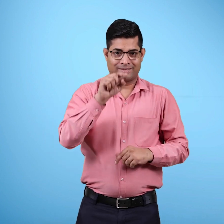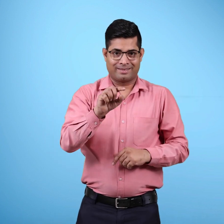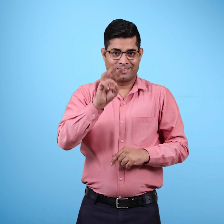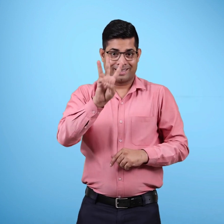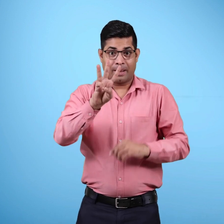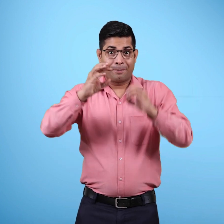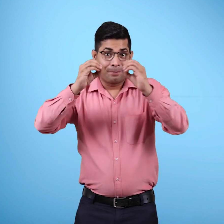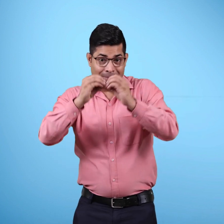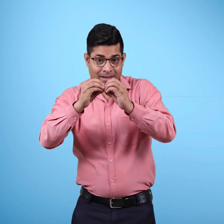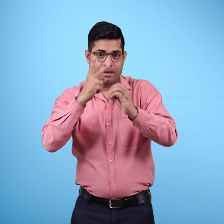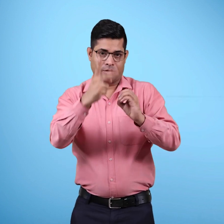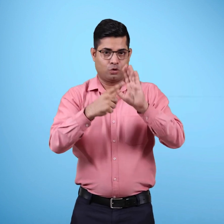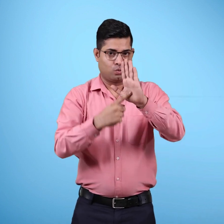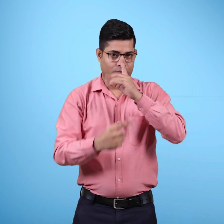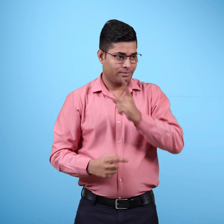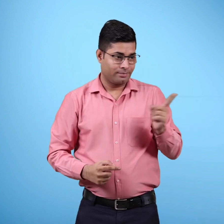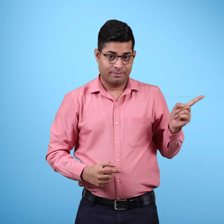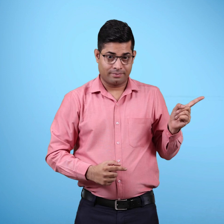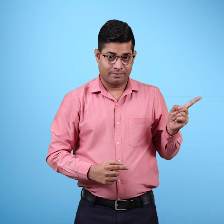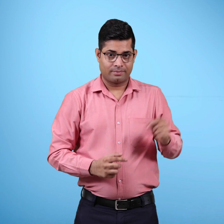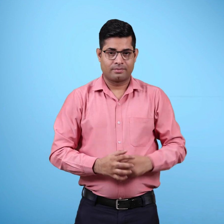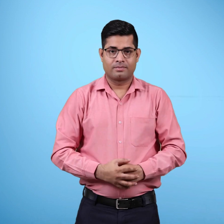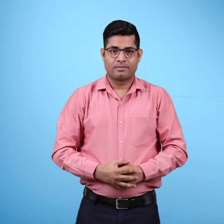Figure 7.3b.